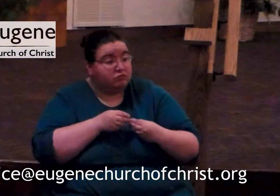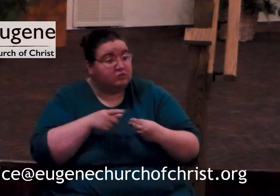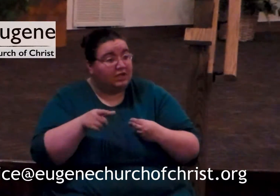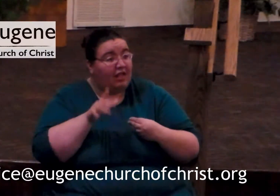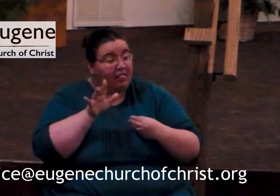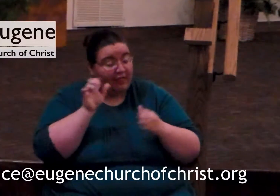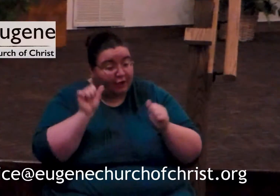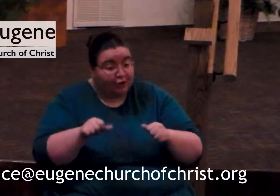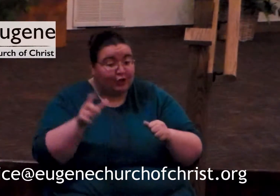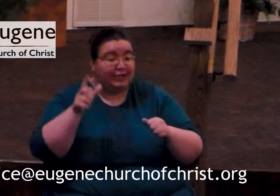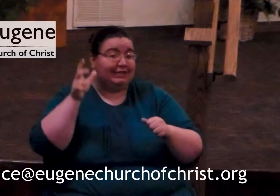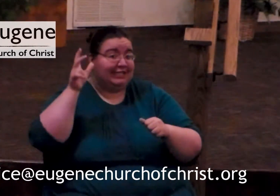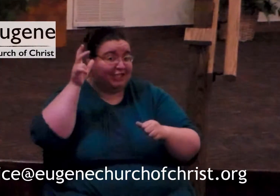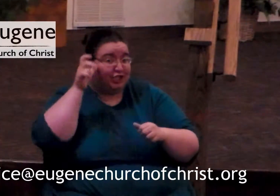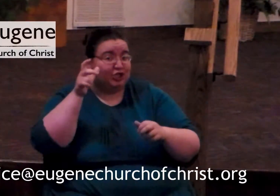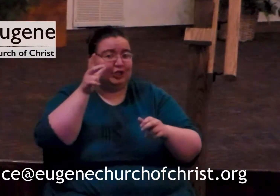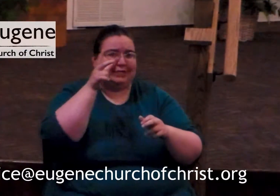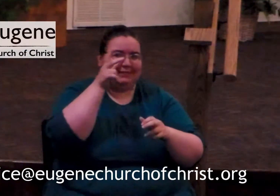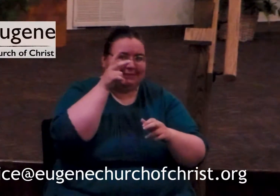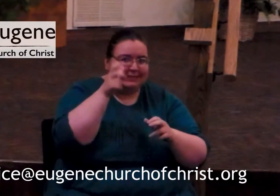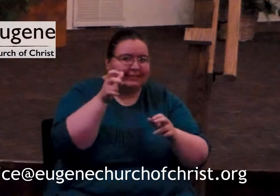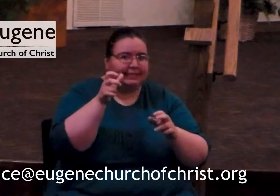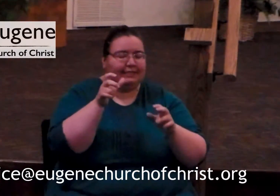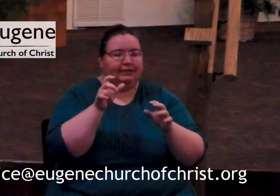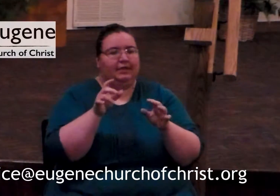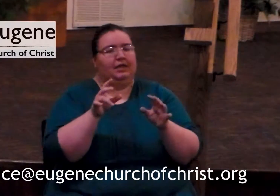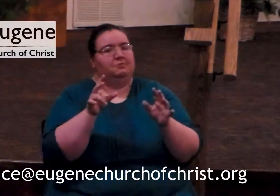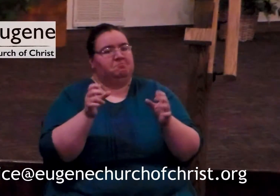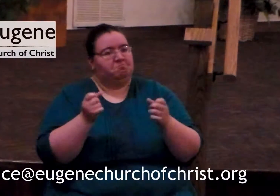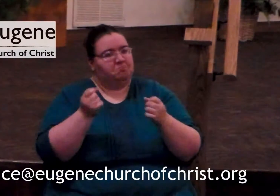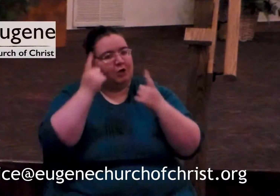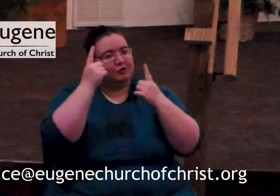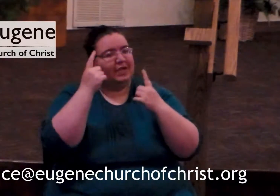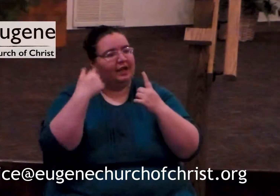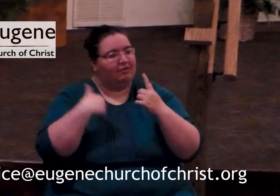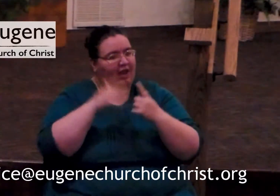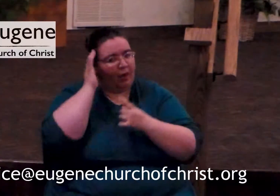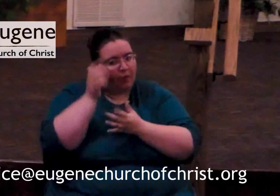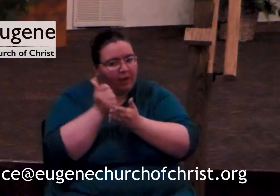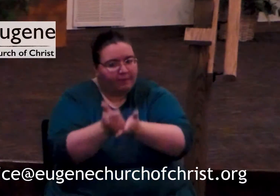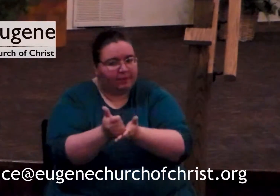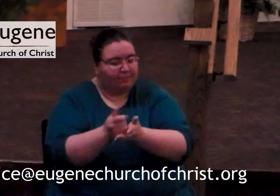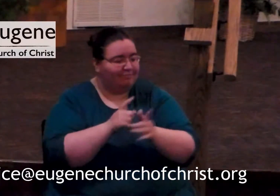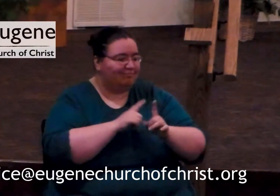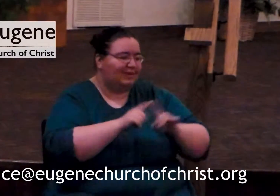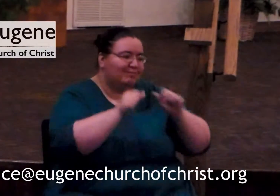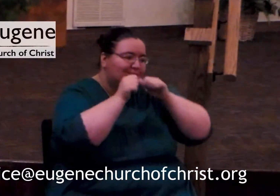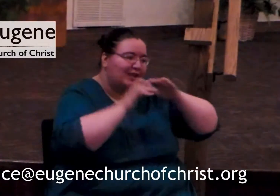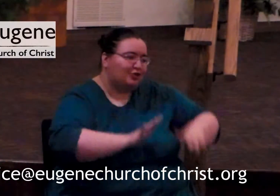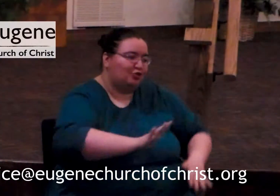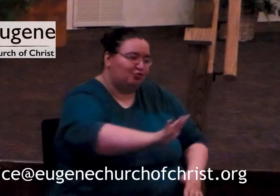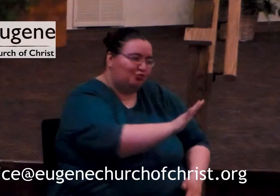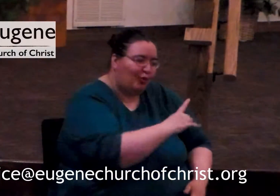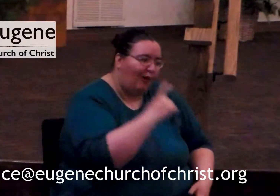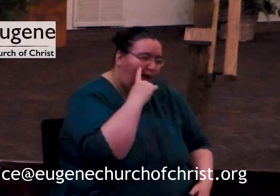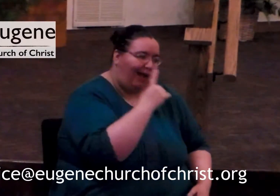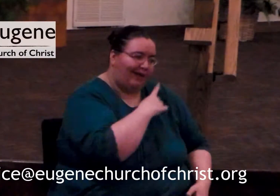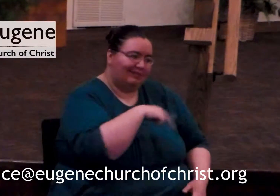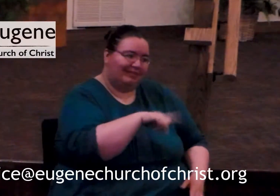blessed are your eyes because they see, and your ears because they hear. For truly I tell you, many prophets and righteous people long to see what you see, but